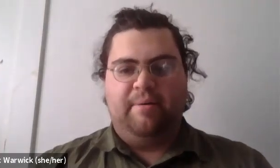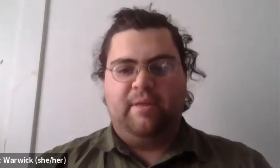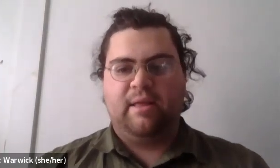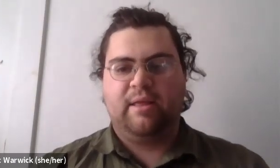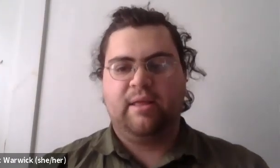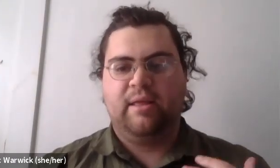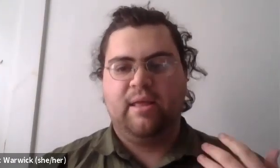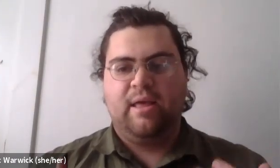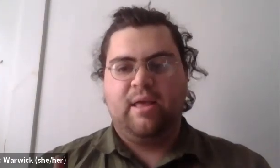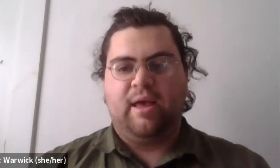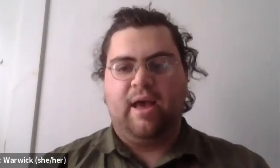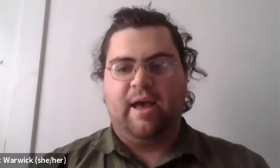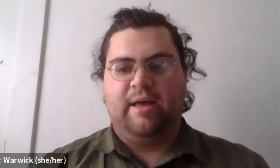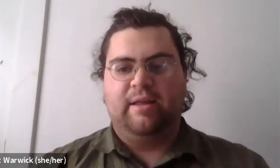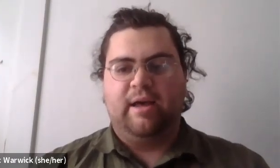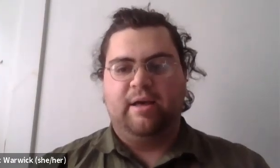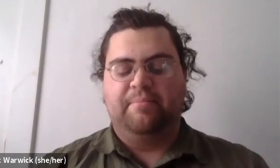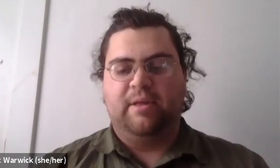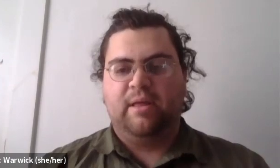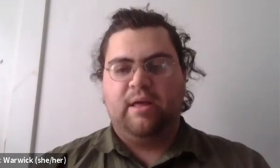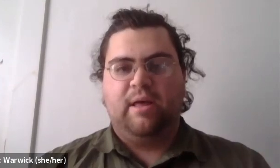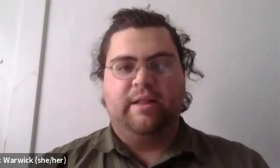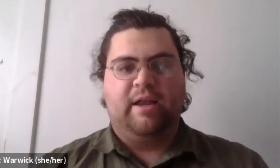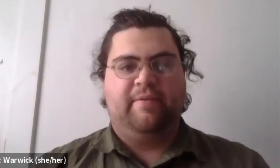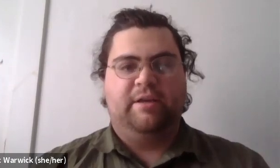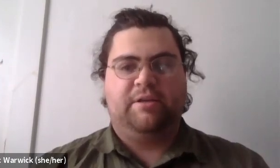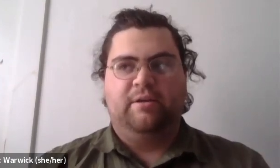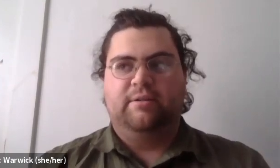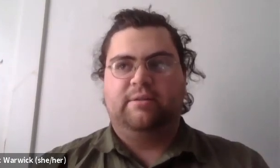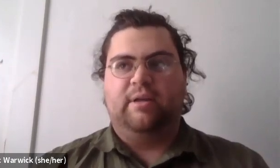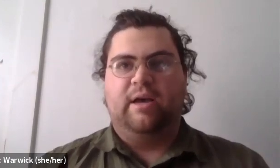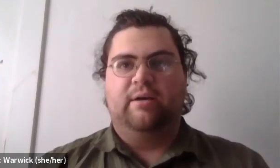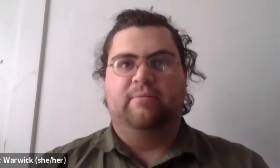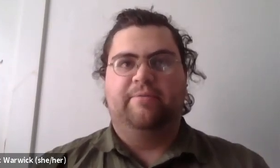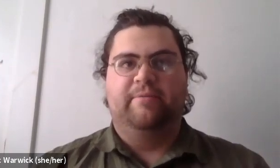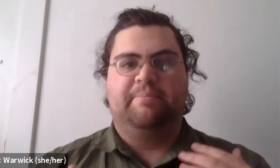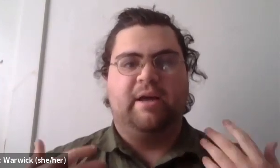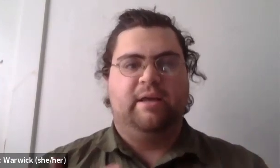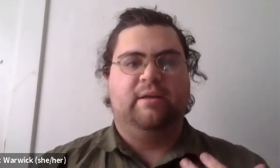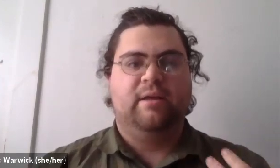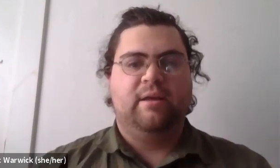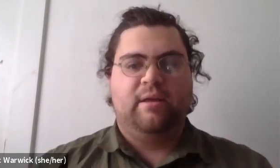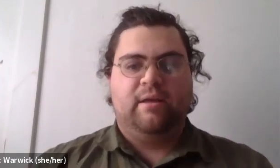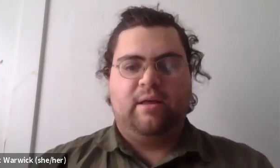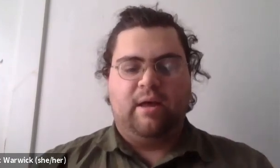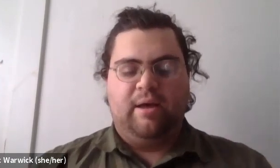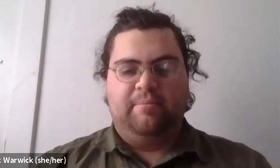that. I had a lot of issues with responding